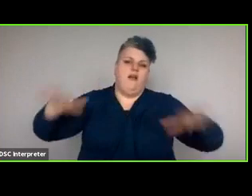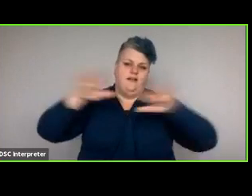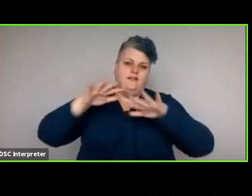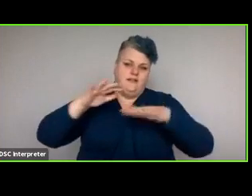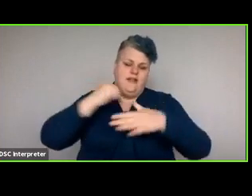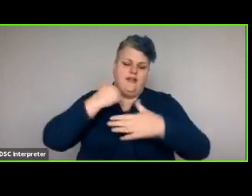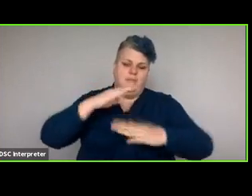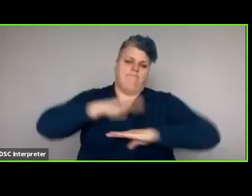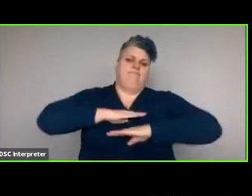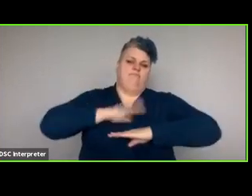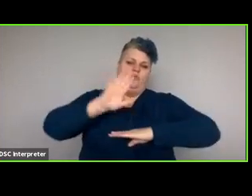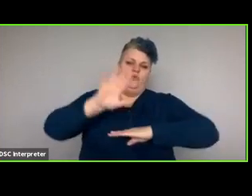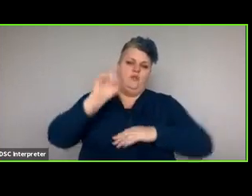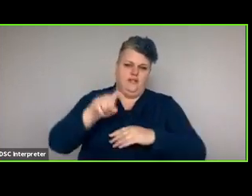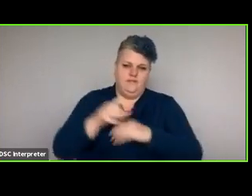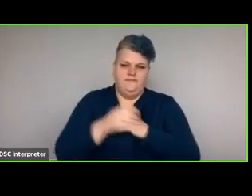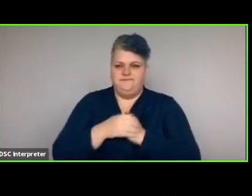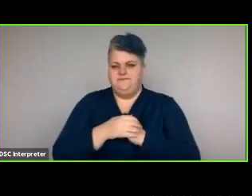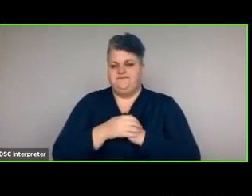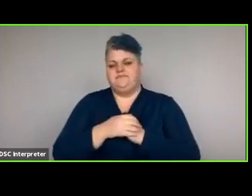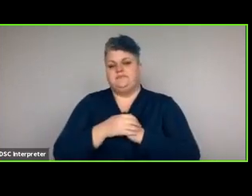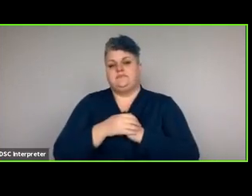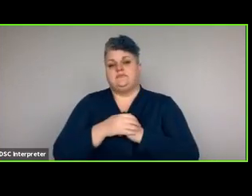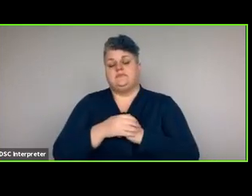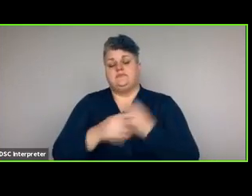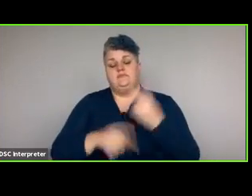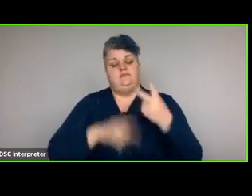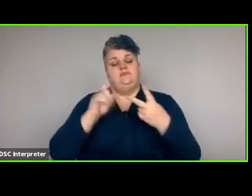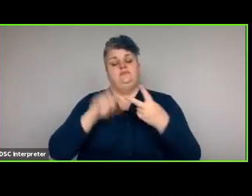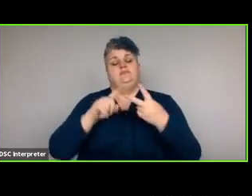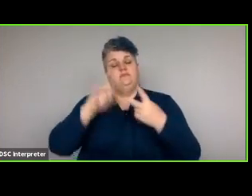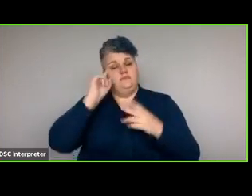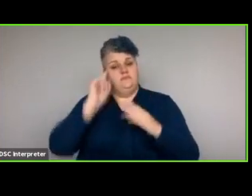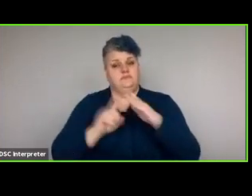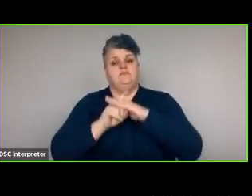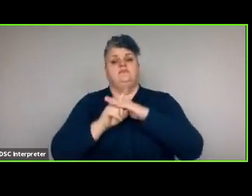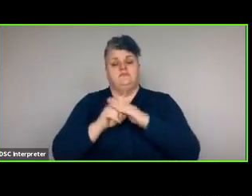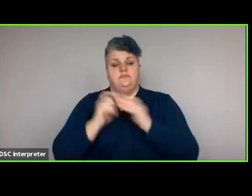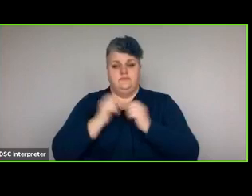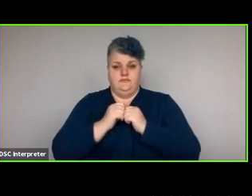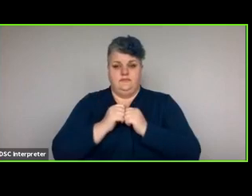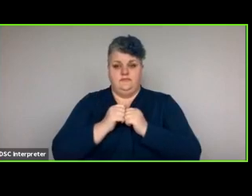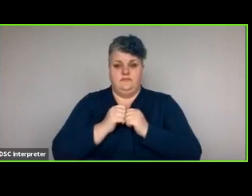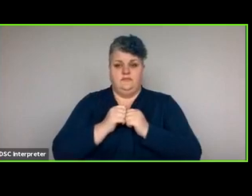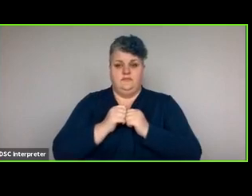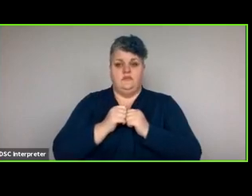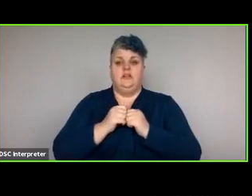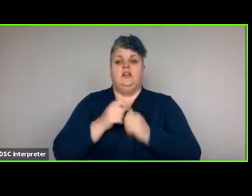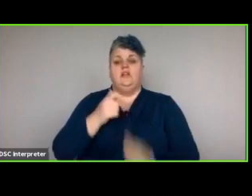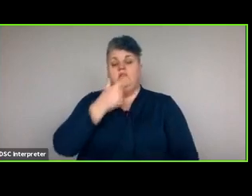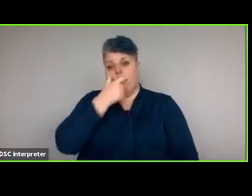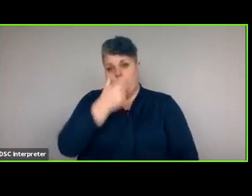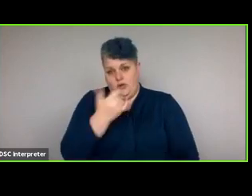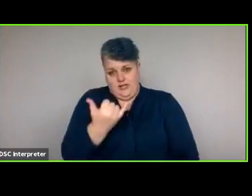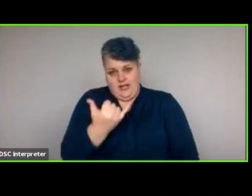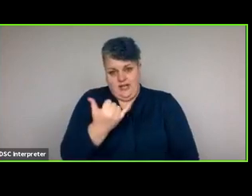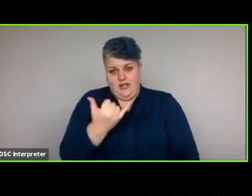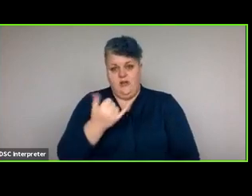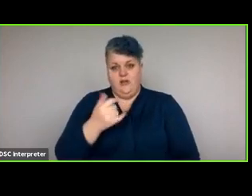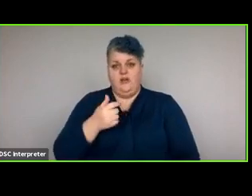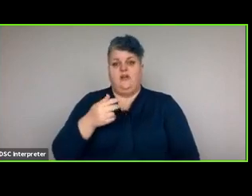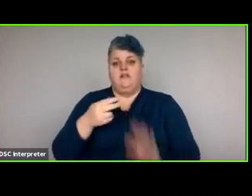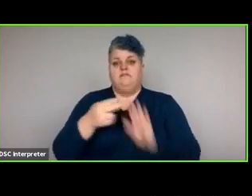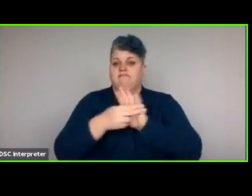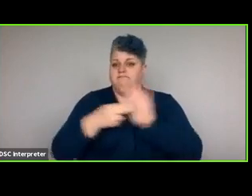It's a really great and giving community. And then the second thing that I wanted to mention is that if you are watching this and you consider yourself an